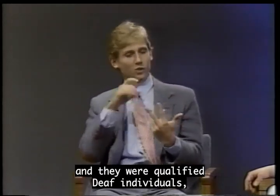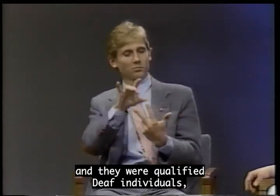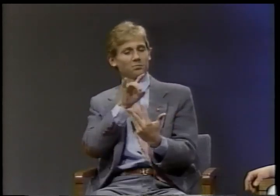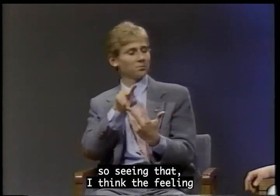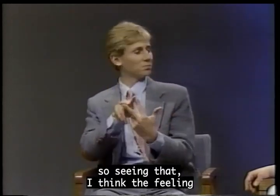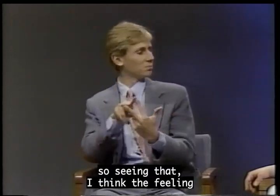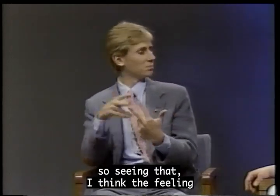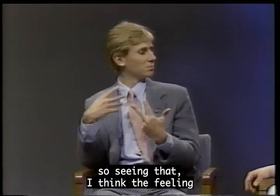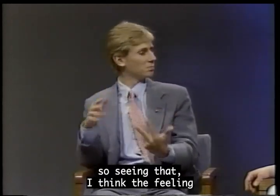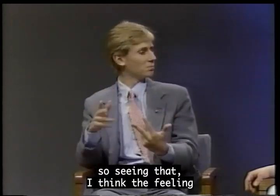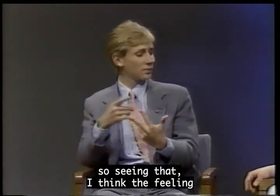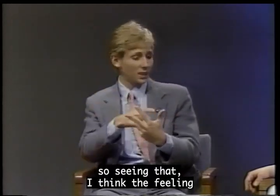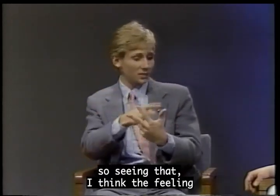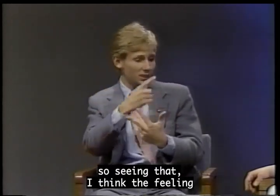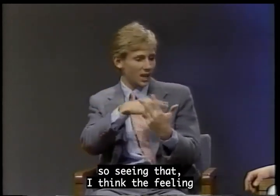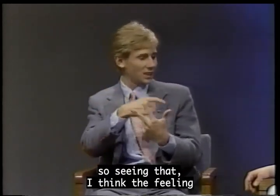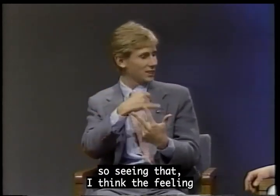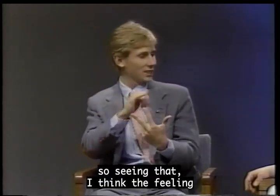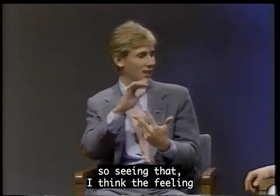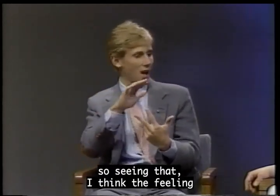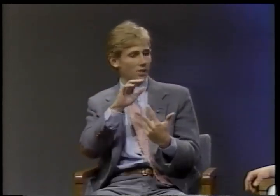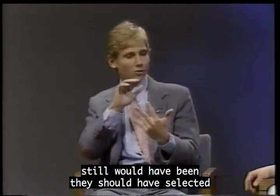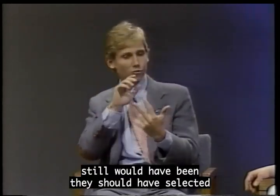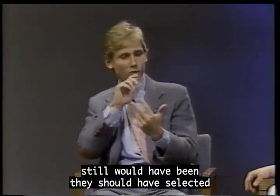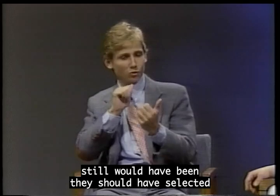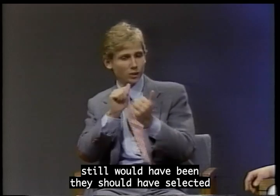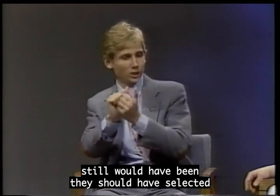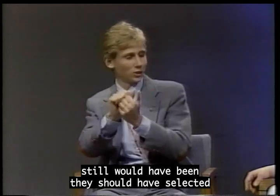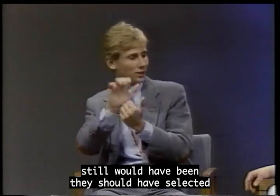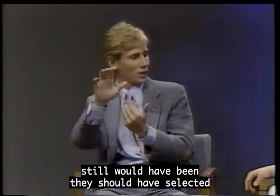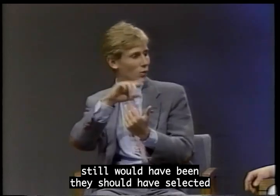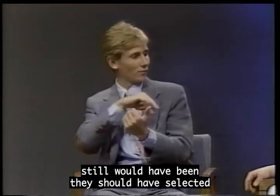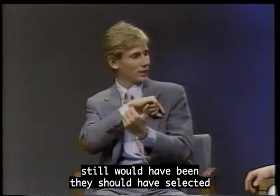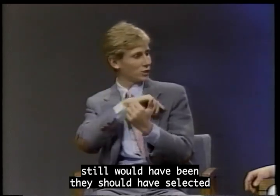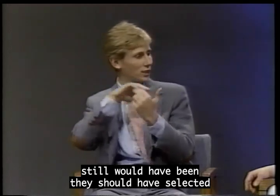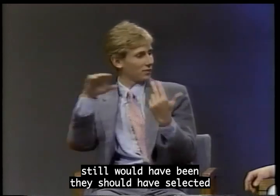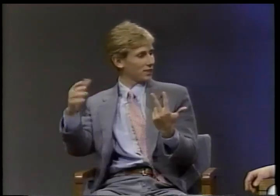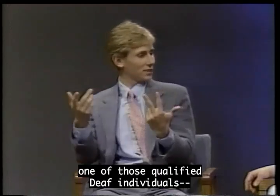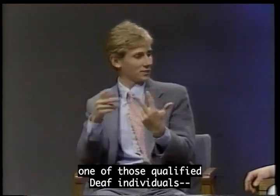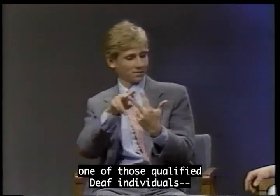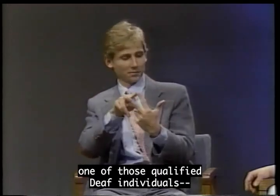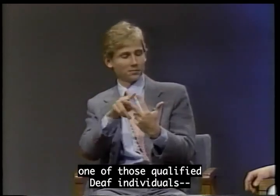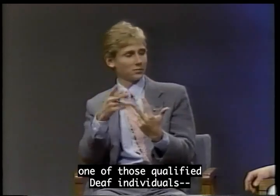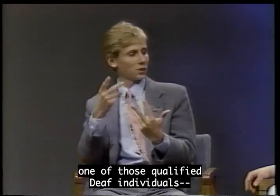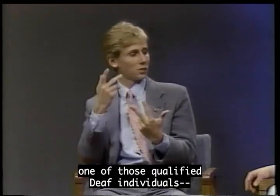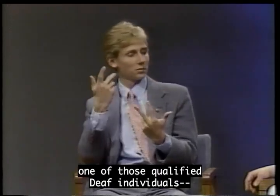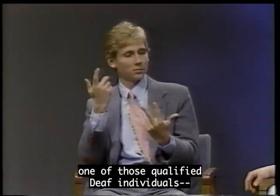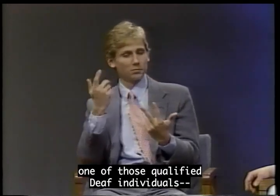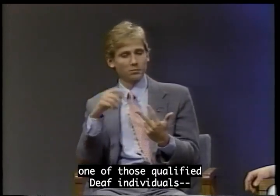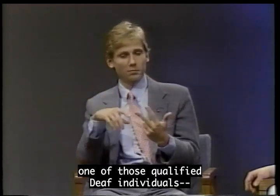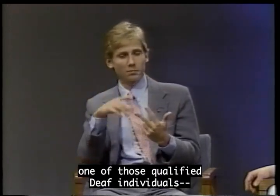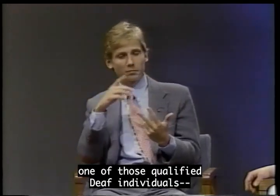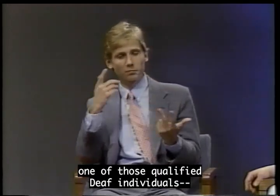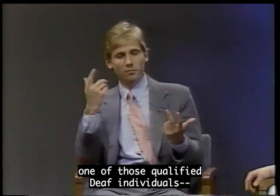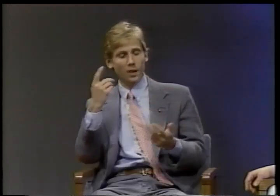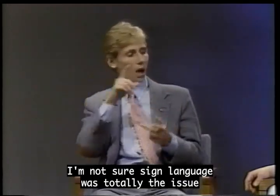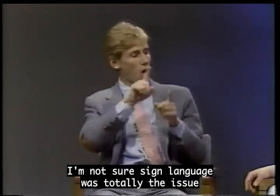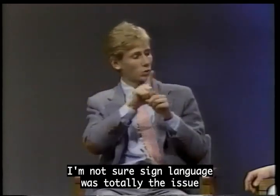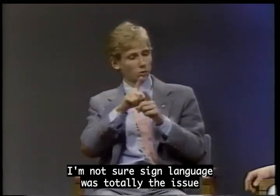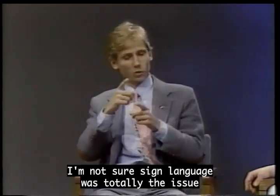So seeing that, I think the feeling still would have been they should have selected one of those qualified deaf individuals. I'm not sure sign language